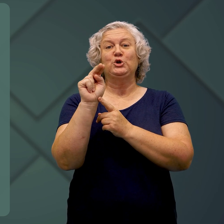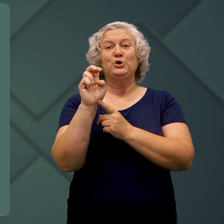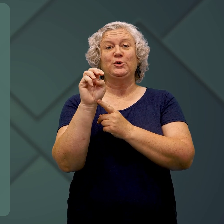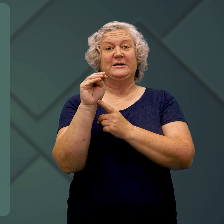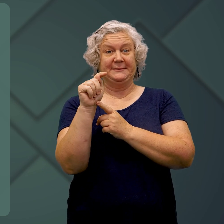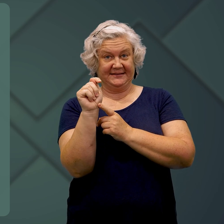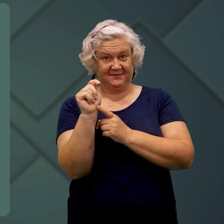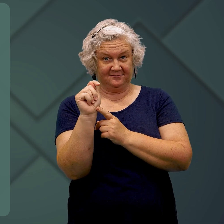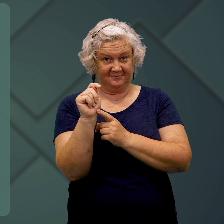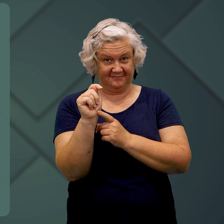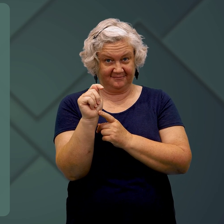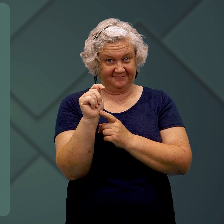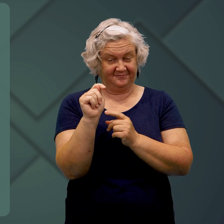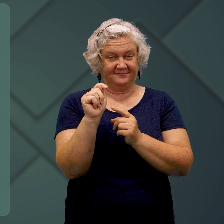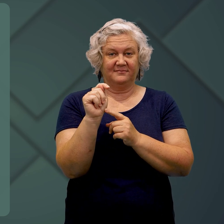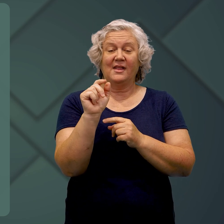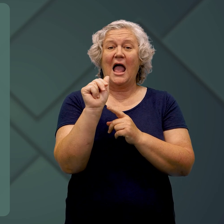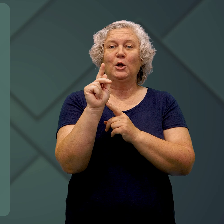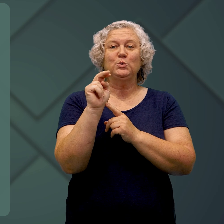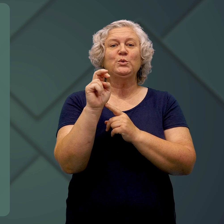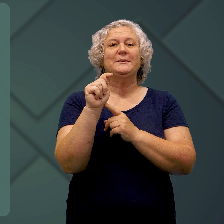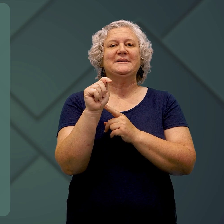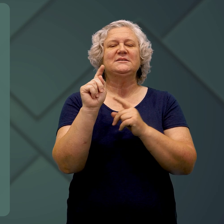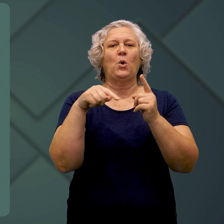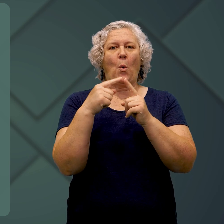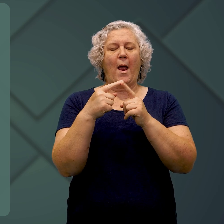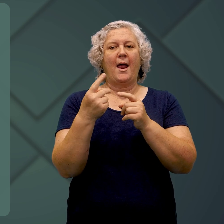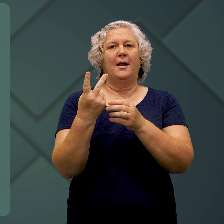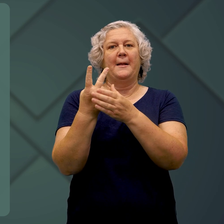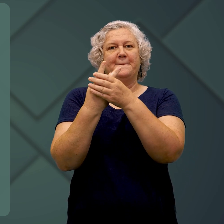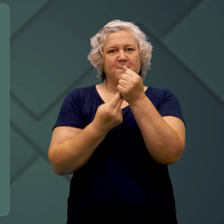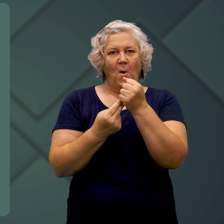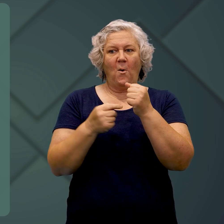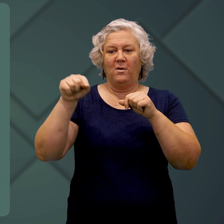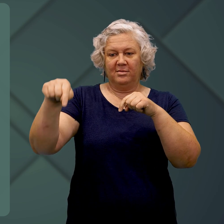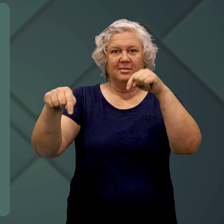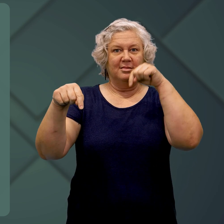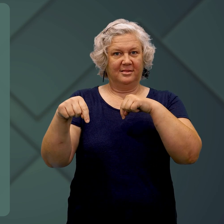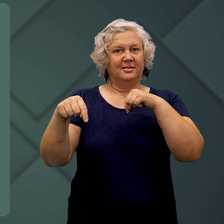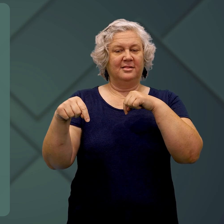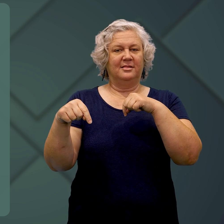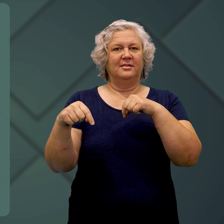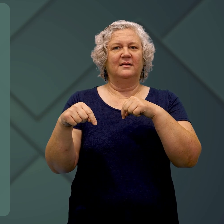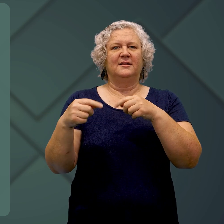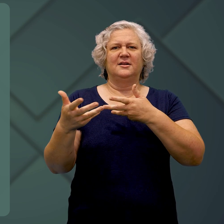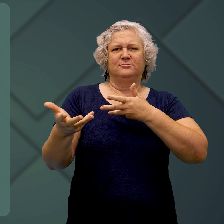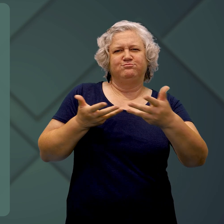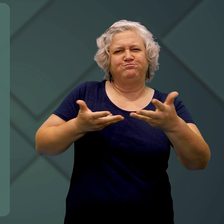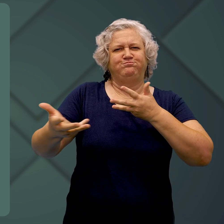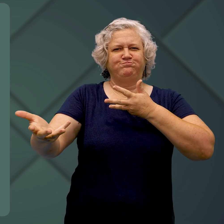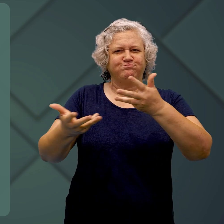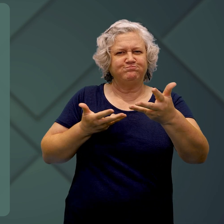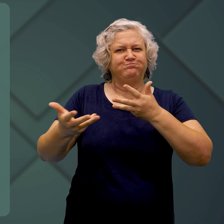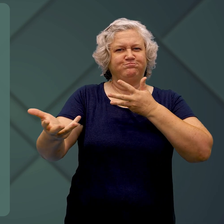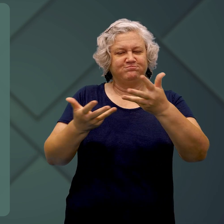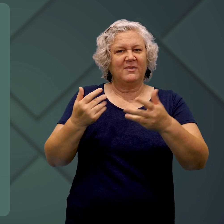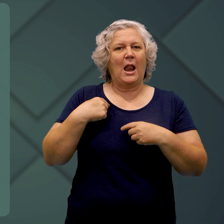And attunement. Attunement is when, during an interaction, both partners, their brains